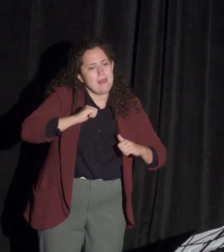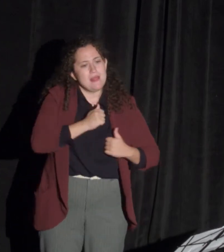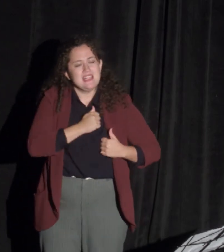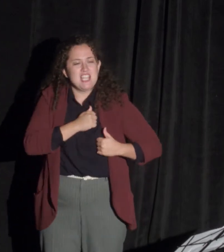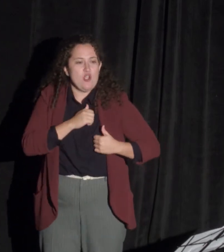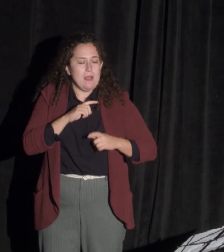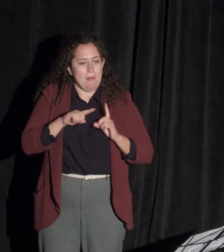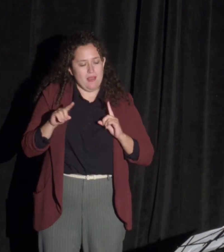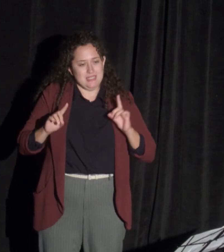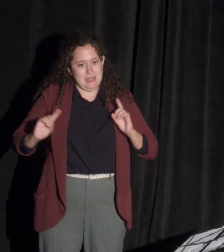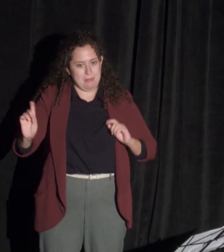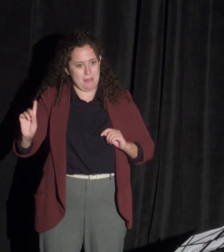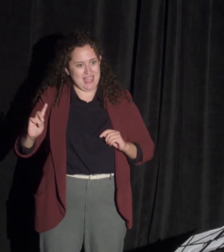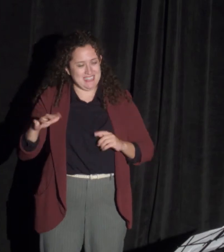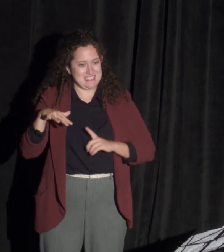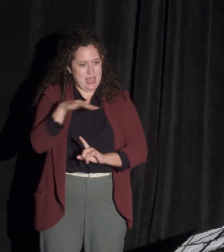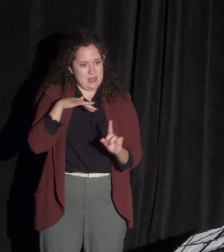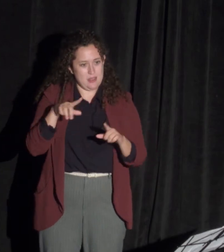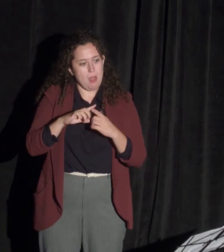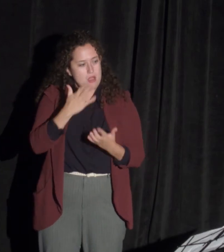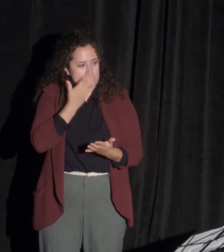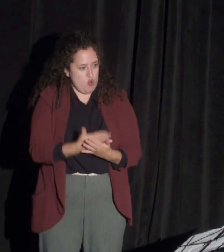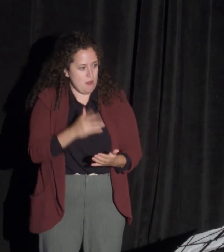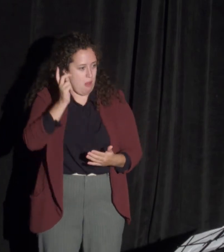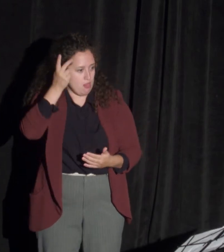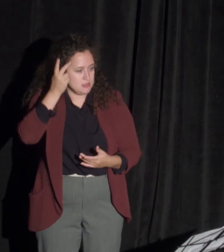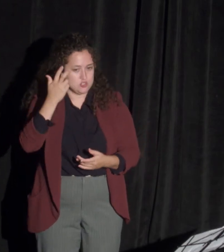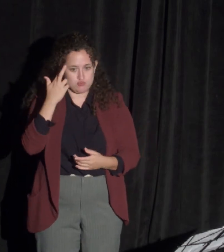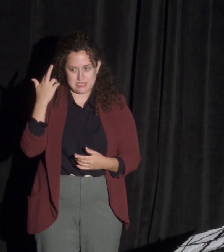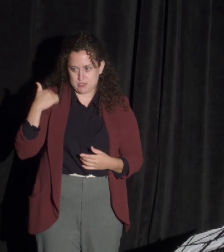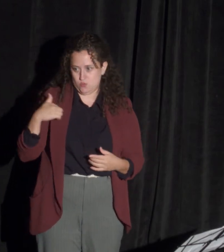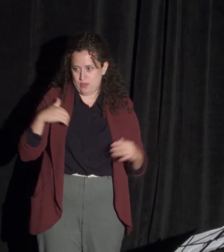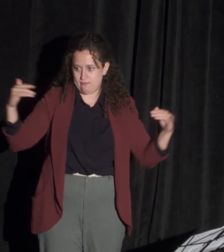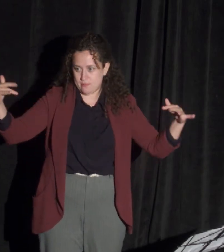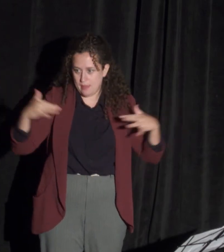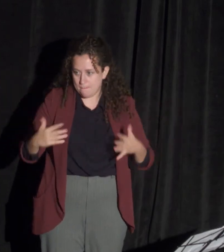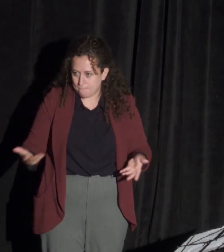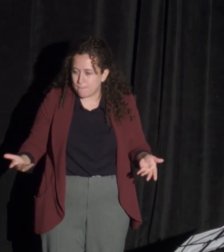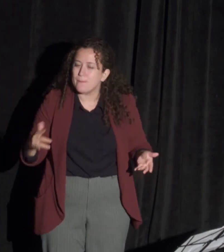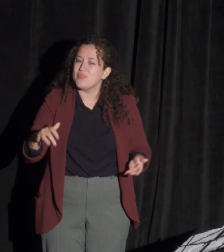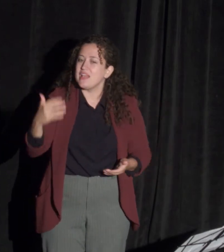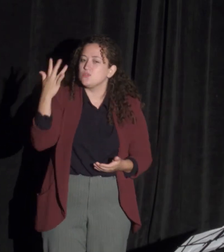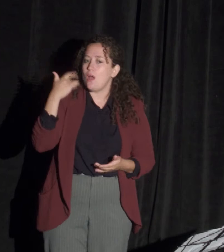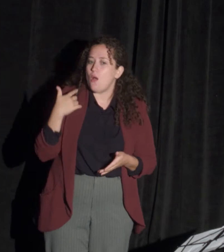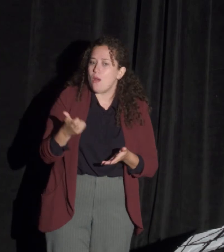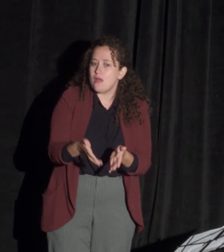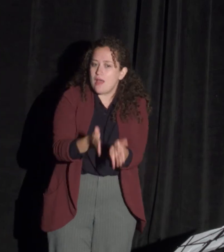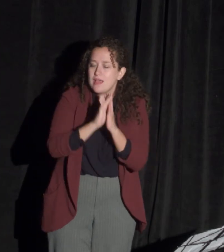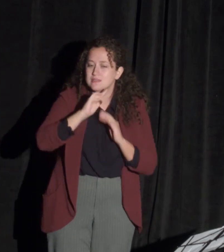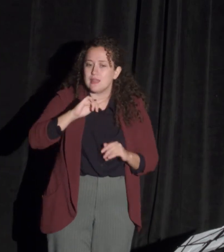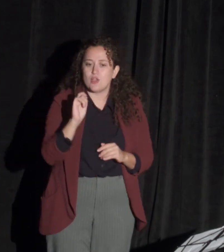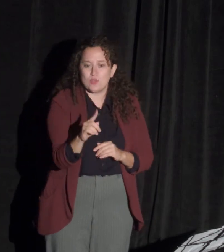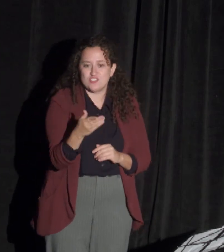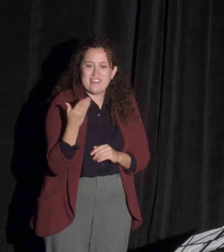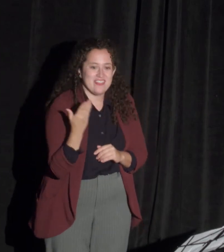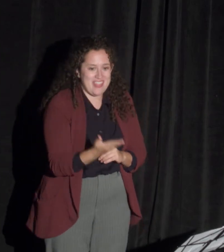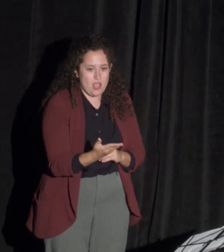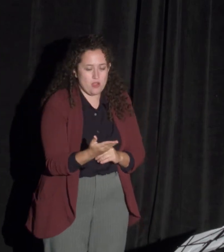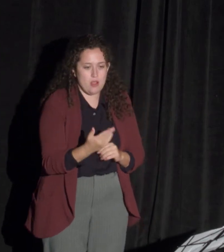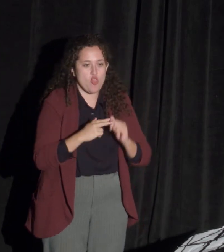have the politics be the reason we're all here. And that's why I wanted to ask that question there, on the bridge of a spaceship.